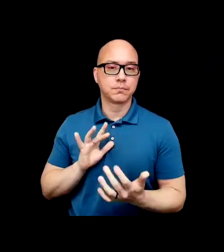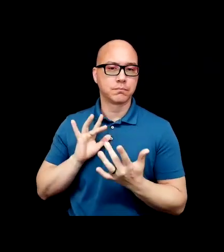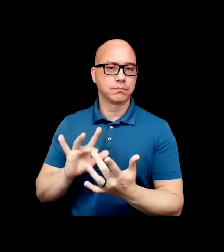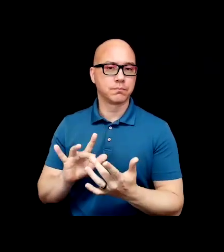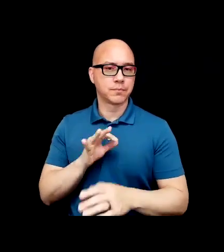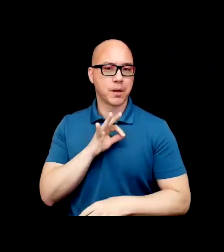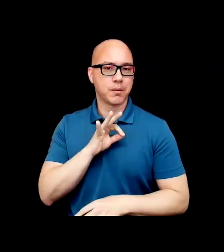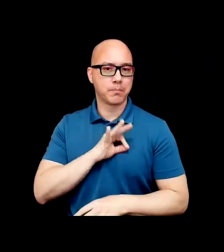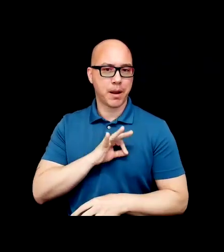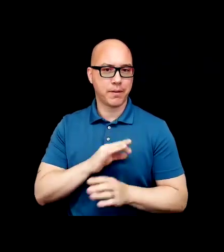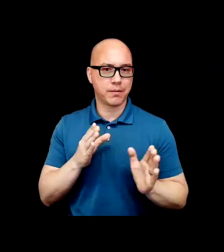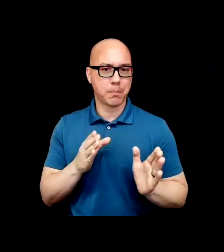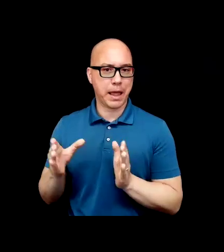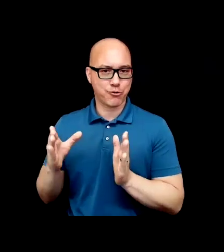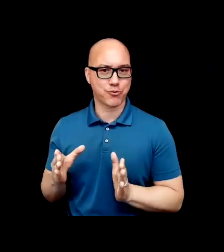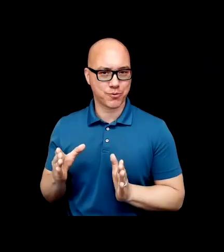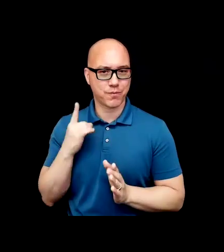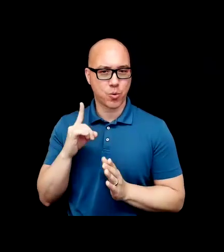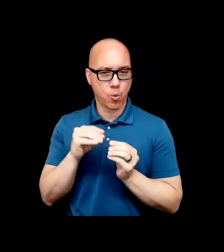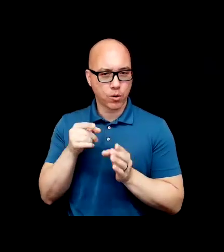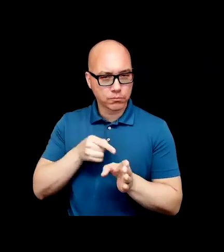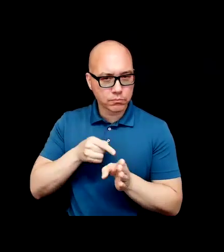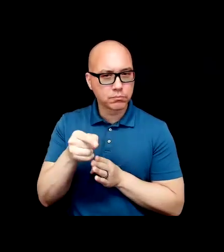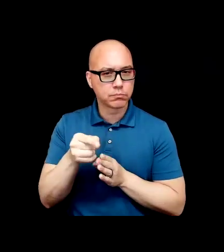planner for more personalized information.